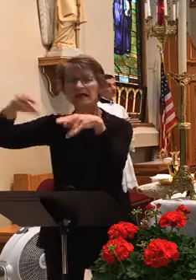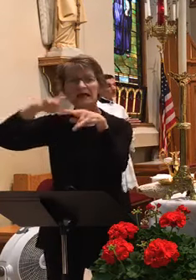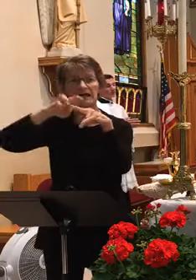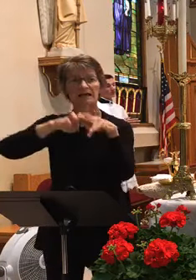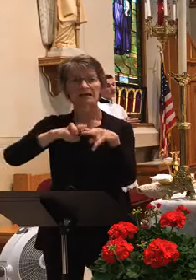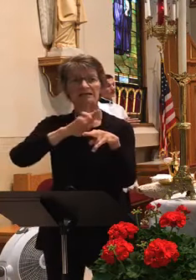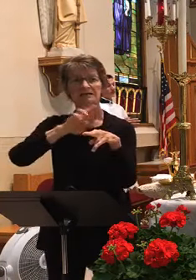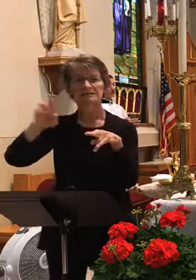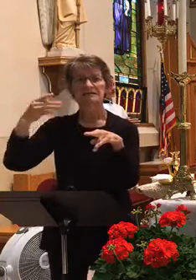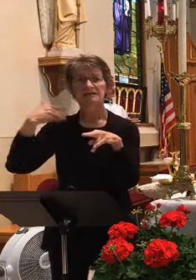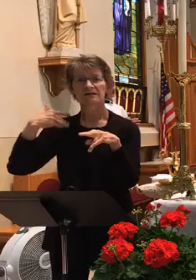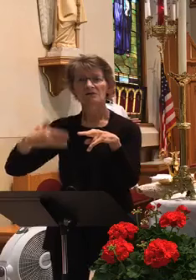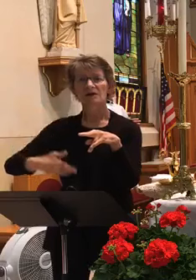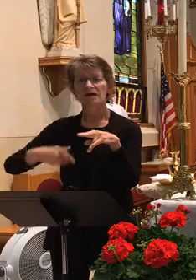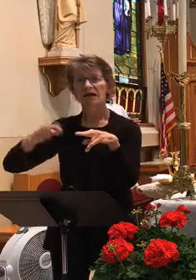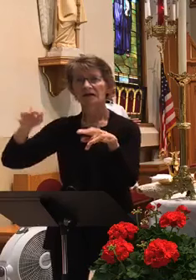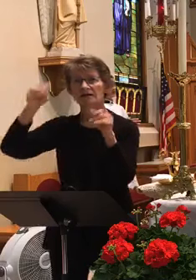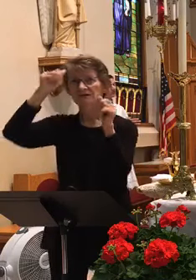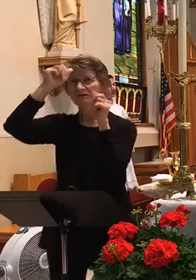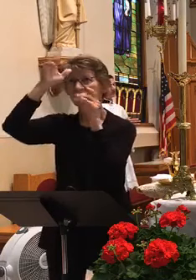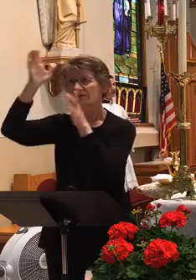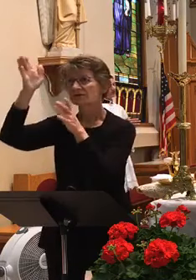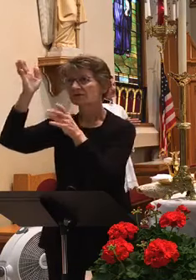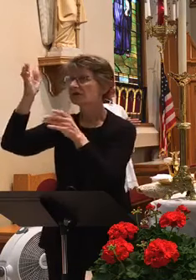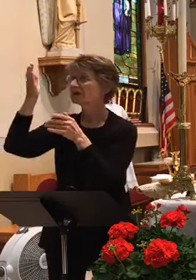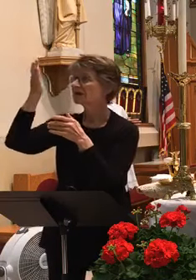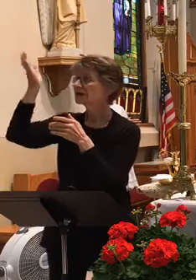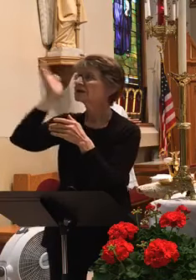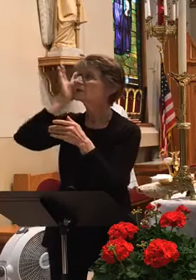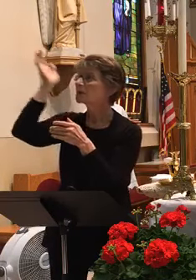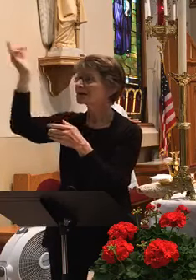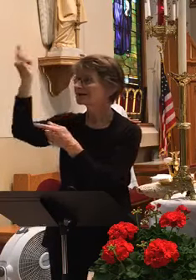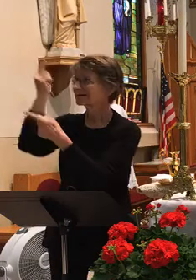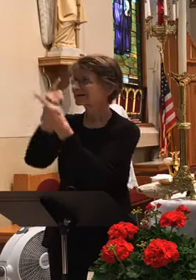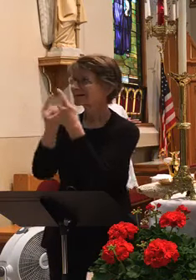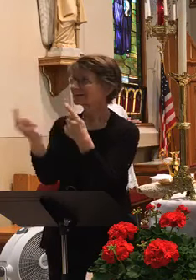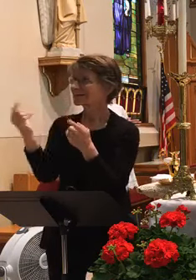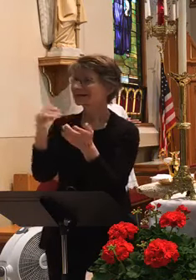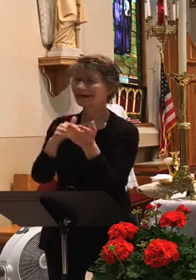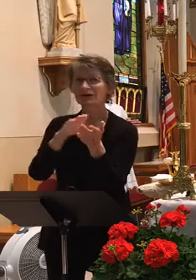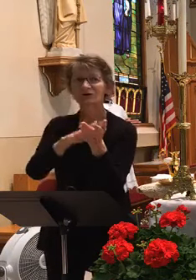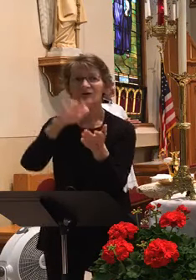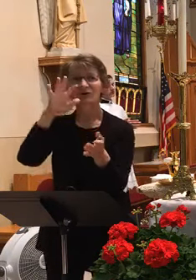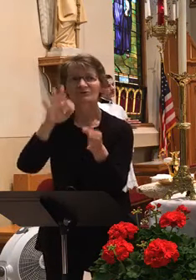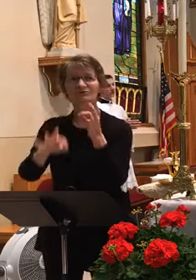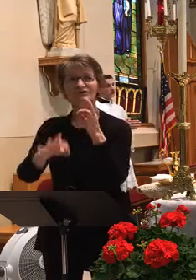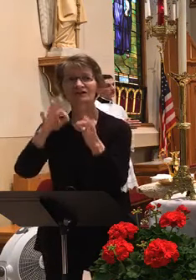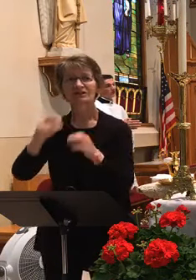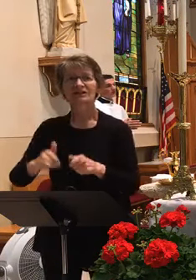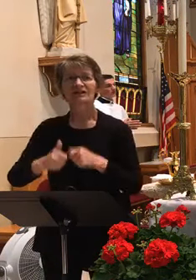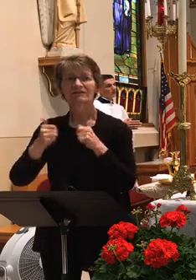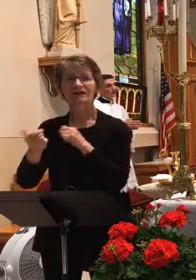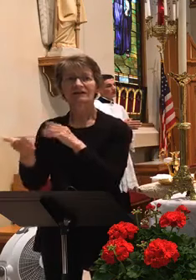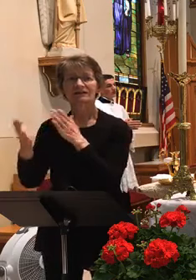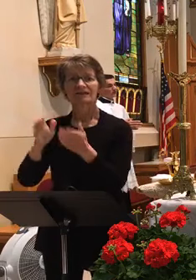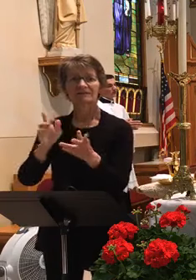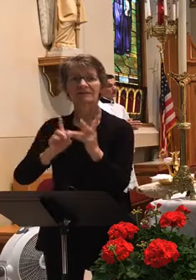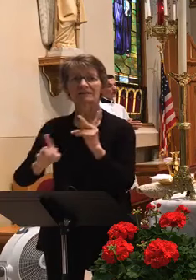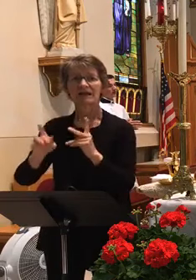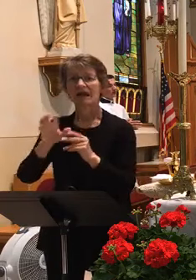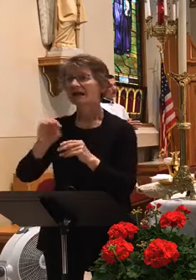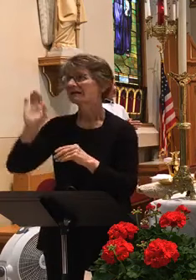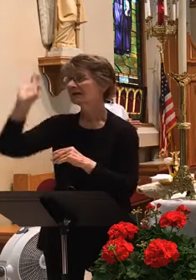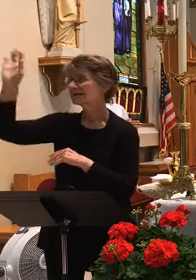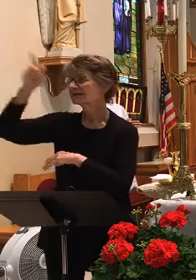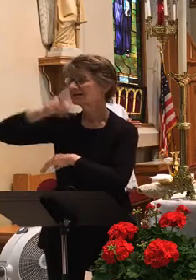into heaven and is seated at the right hand of the Father. He will come again in glory to judge the living and the dead, and